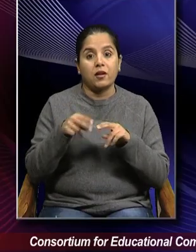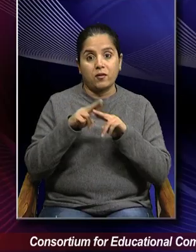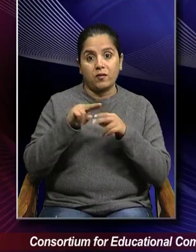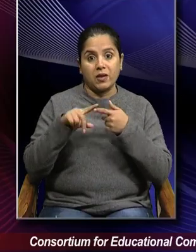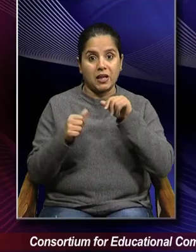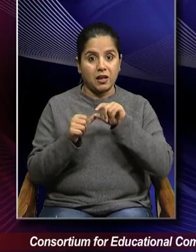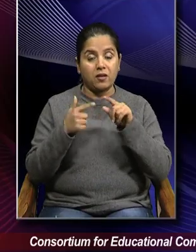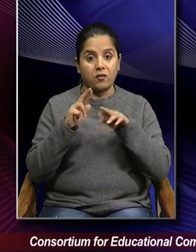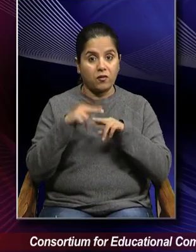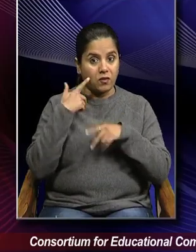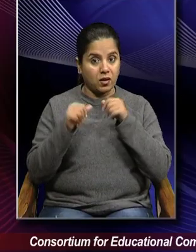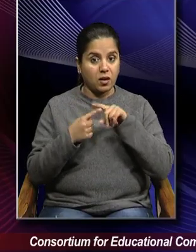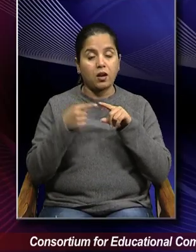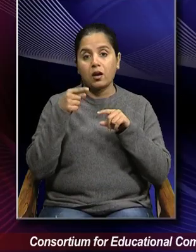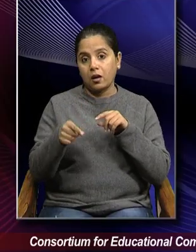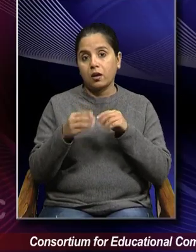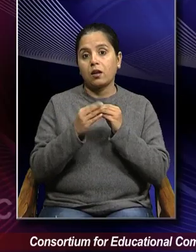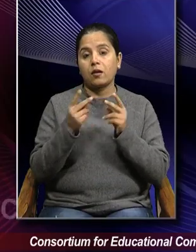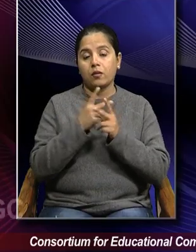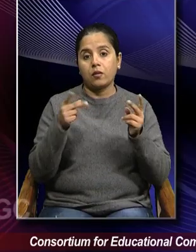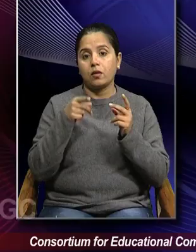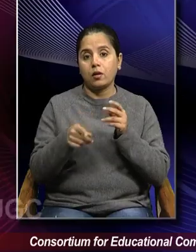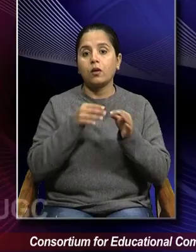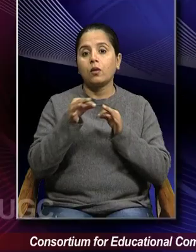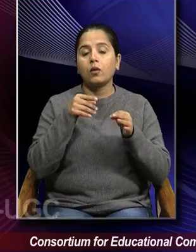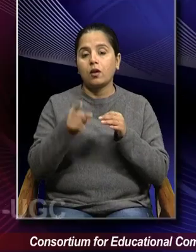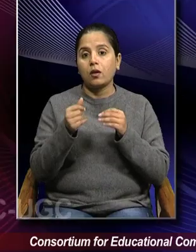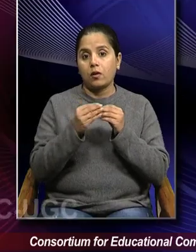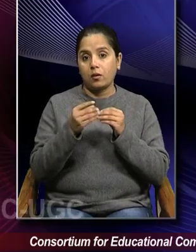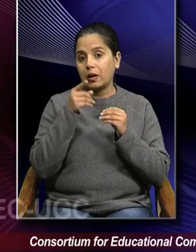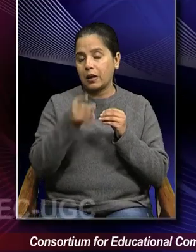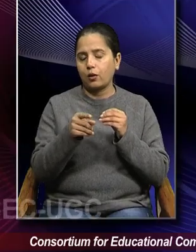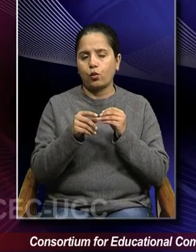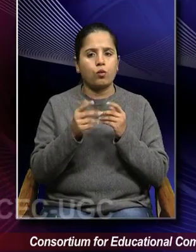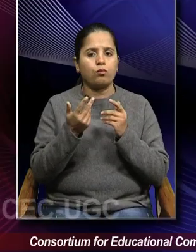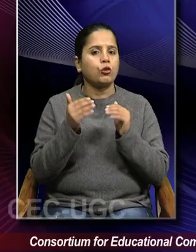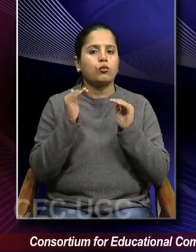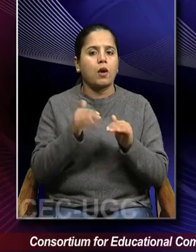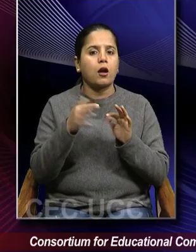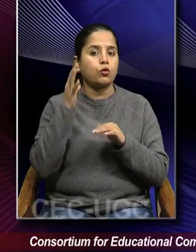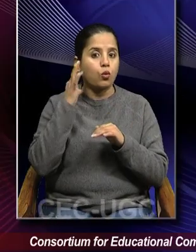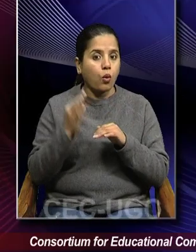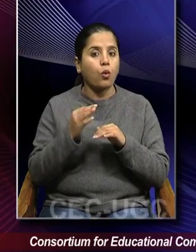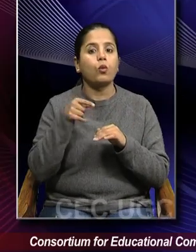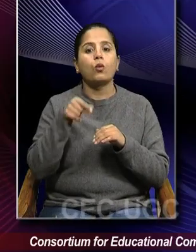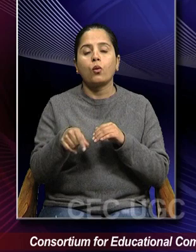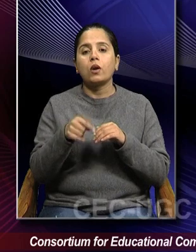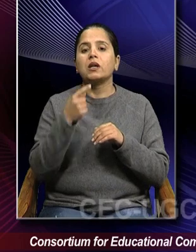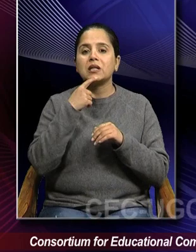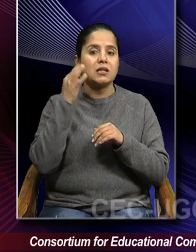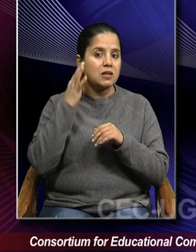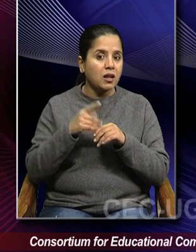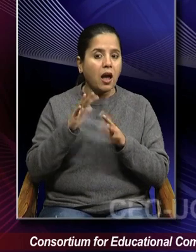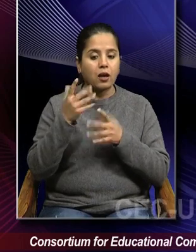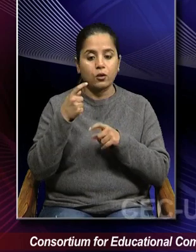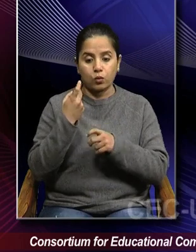we are willing to indicate that this currency is not supported by any gold or silver reserve or any metallic reserve.